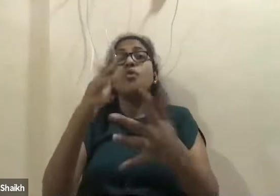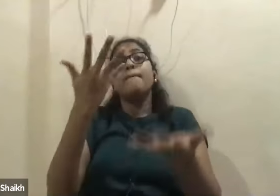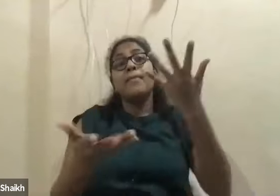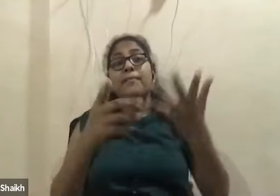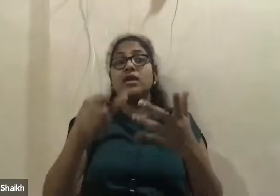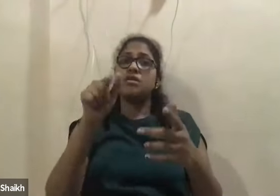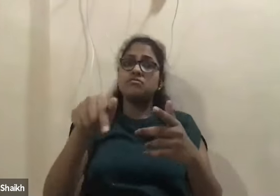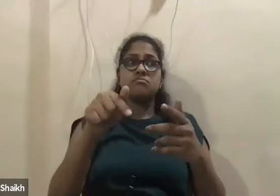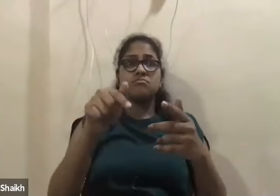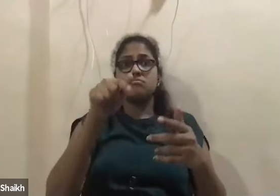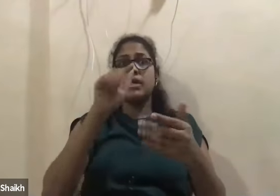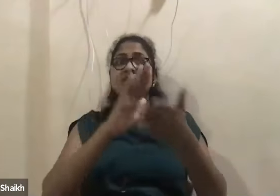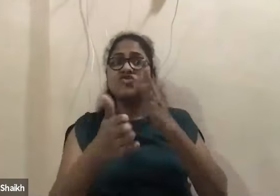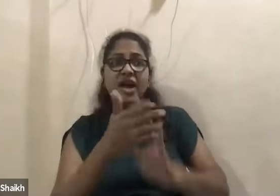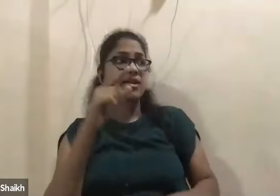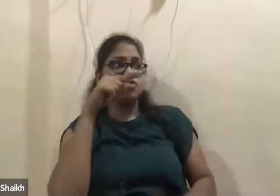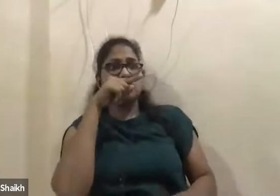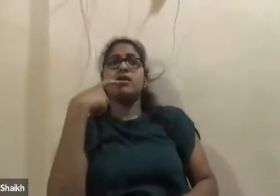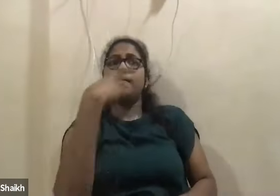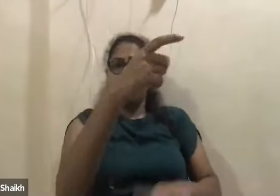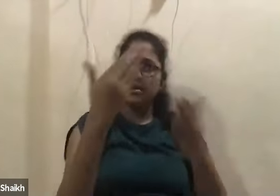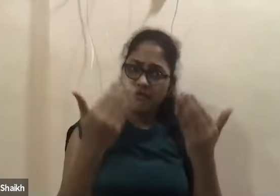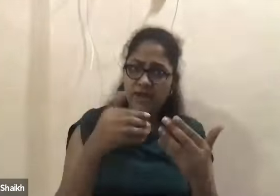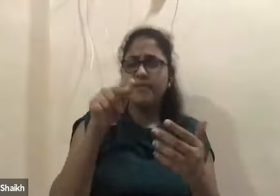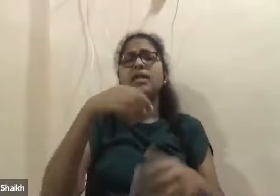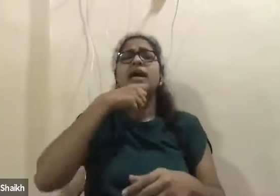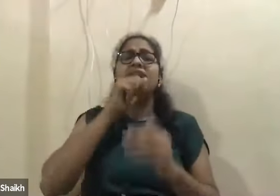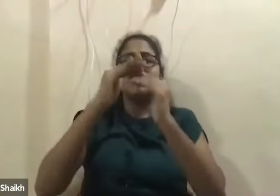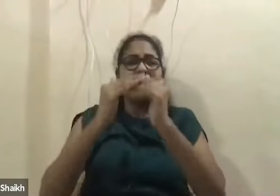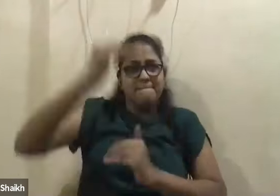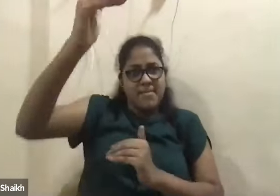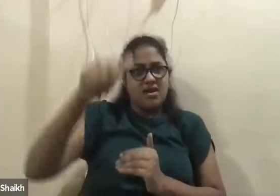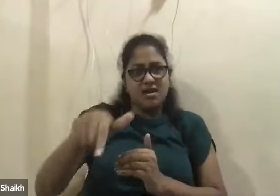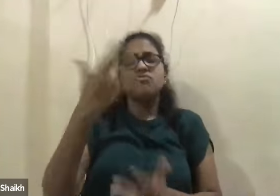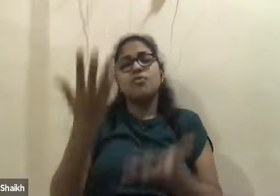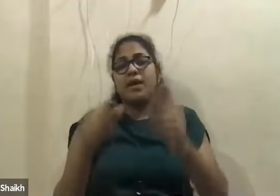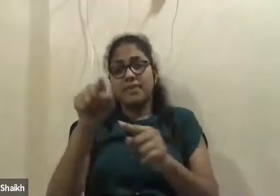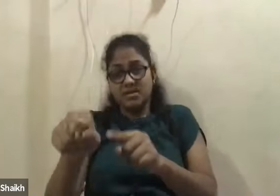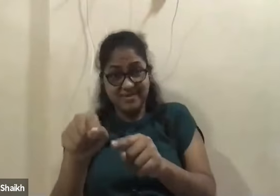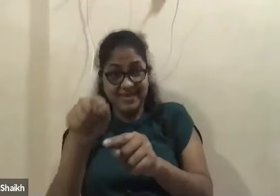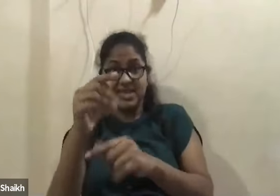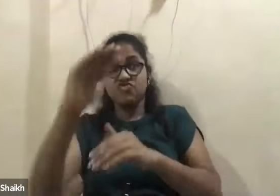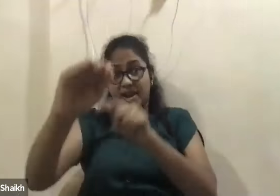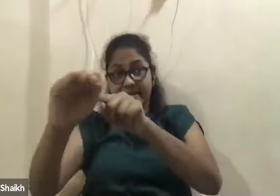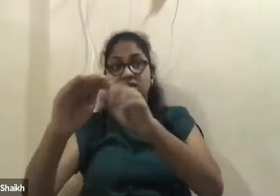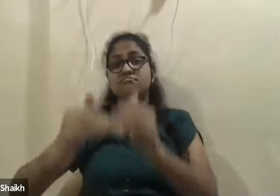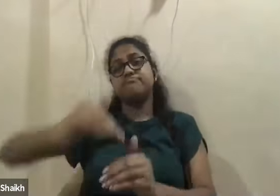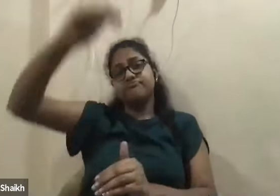contract, then she or he can at any stage ask the trustee to transfer the property.